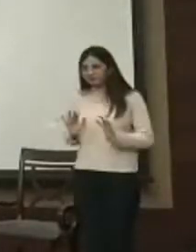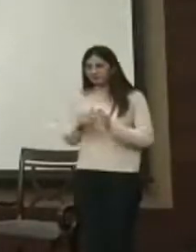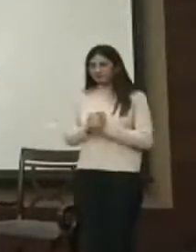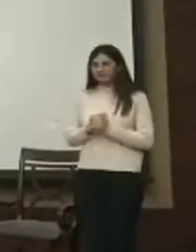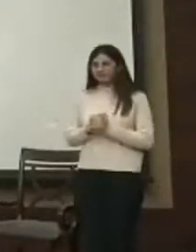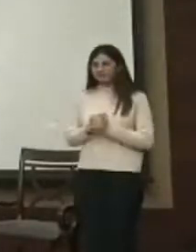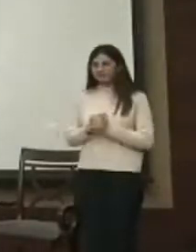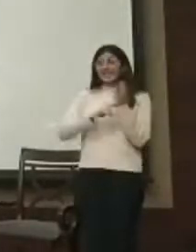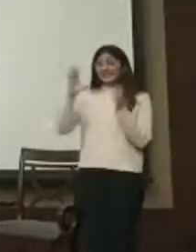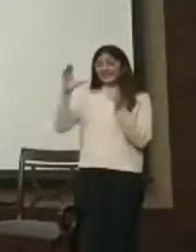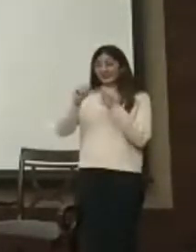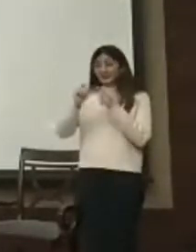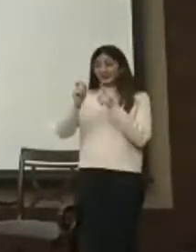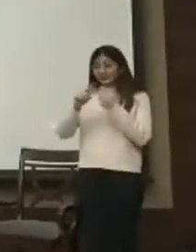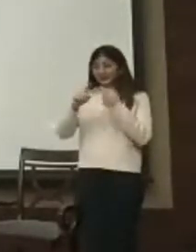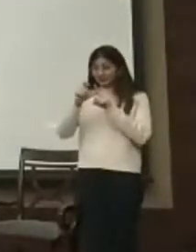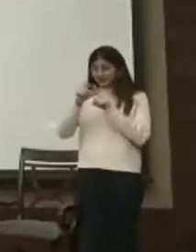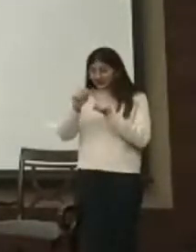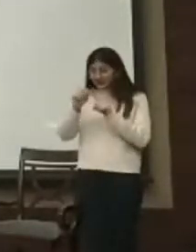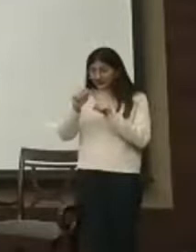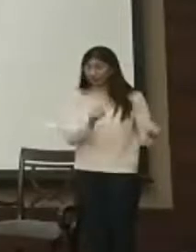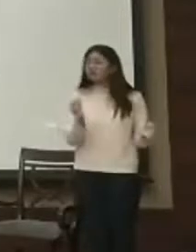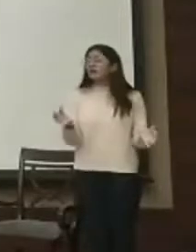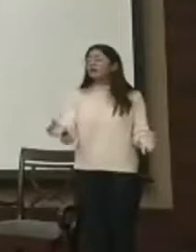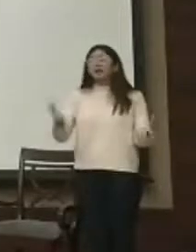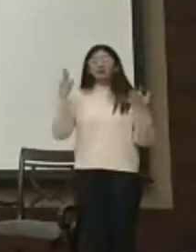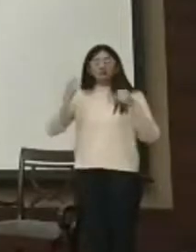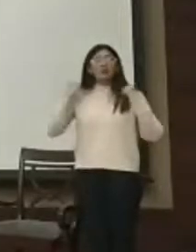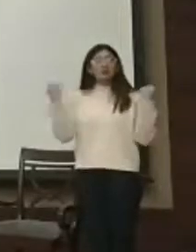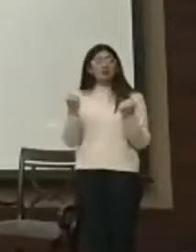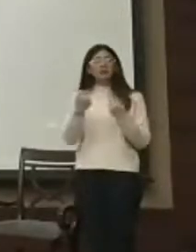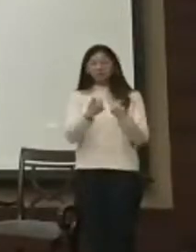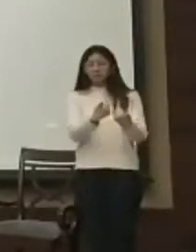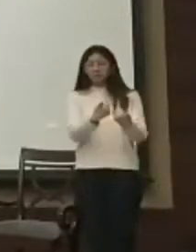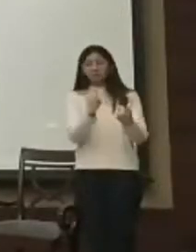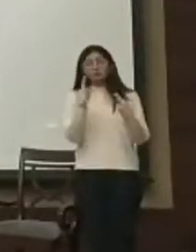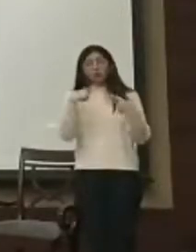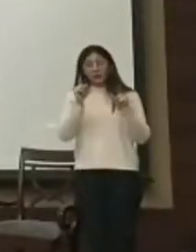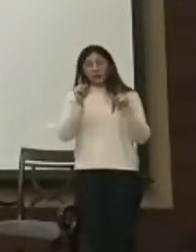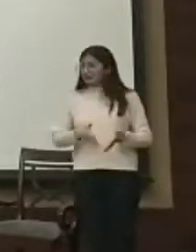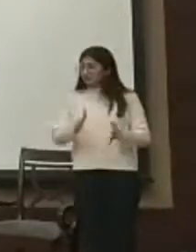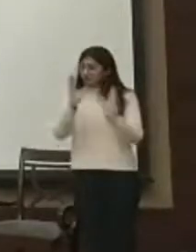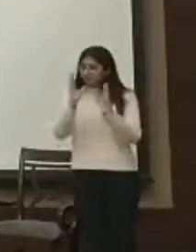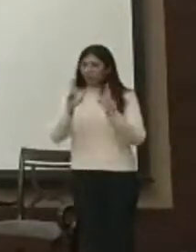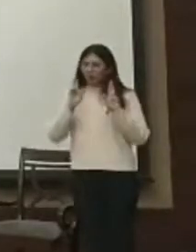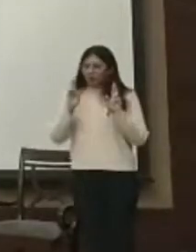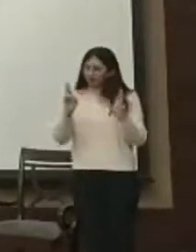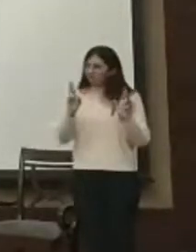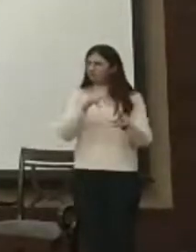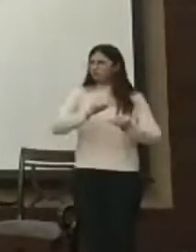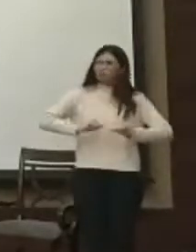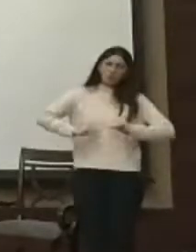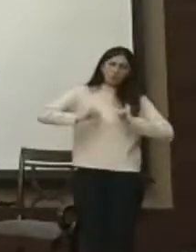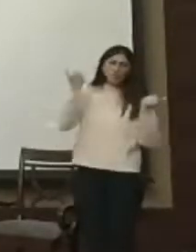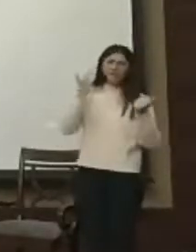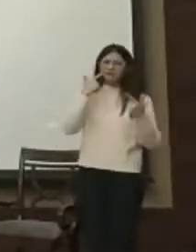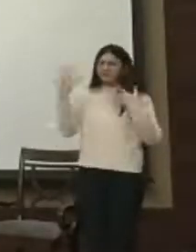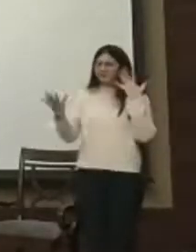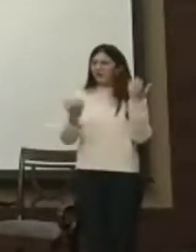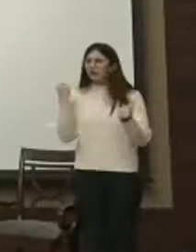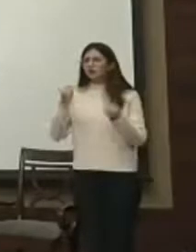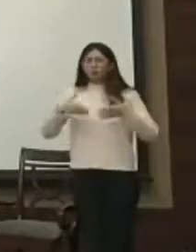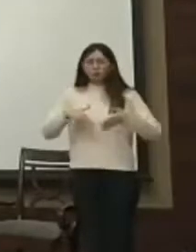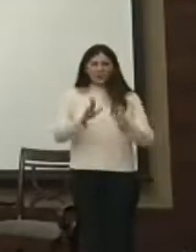NCEPD is a fantastic effort in the right direction. I hope that we will explore and imagine forms of radical